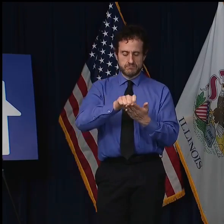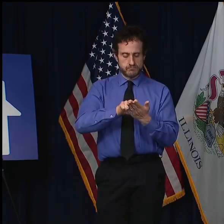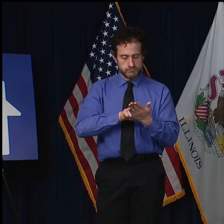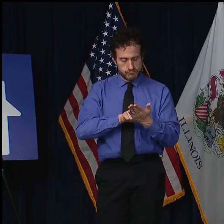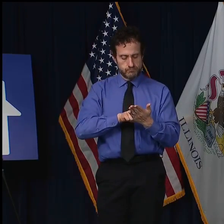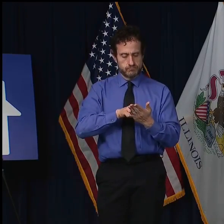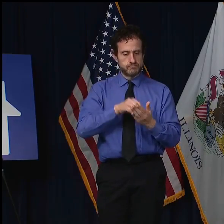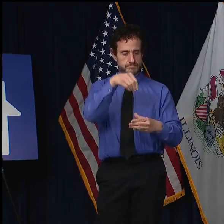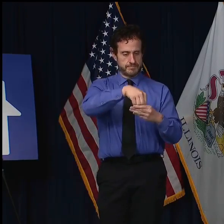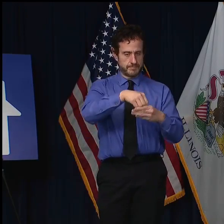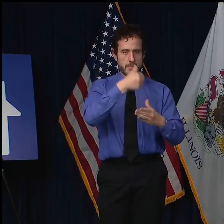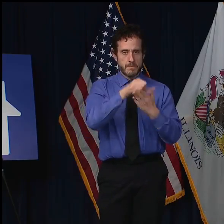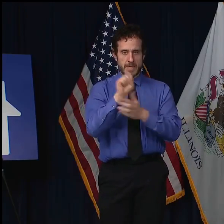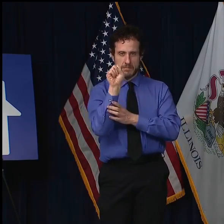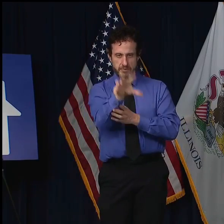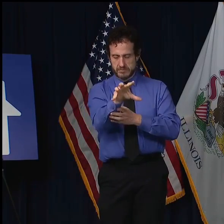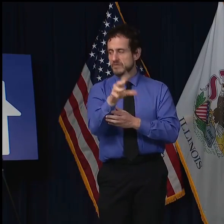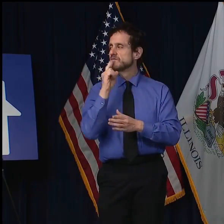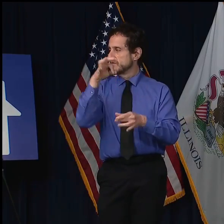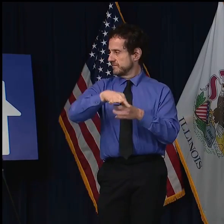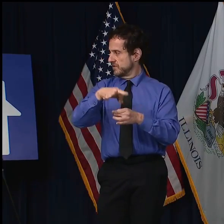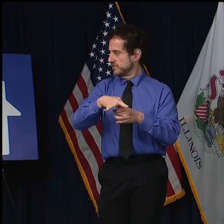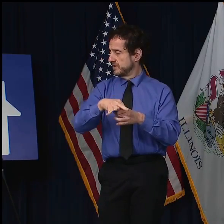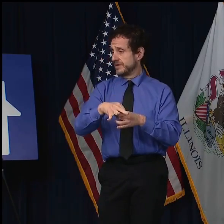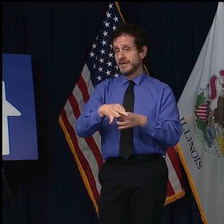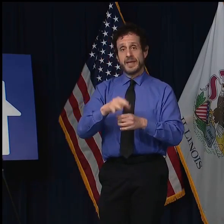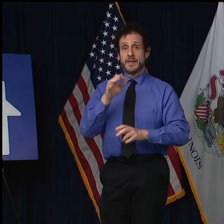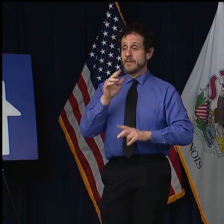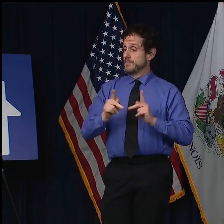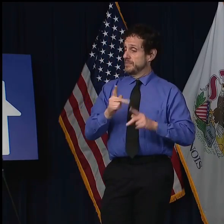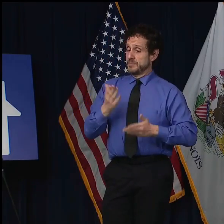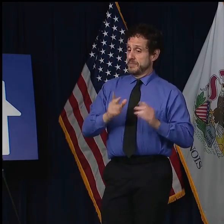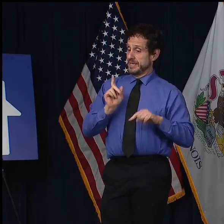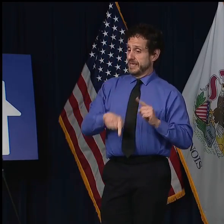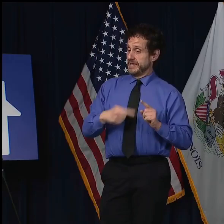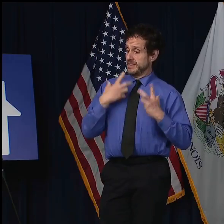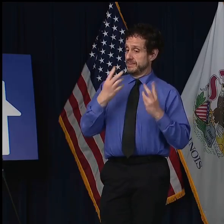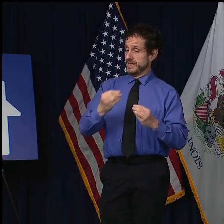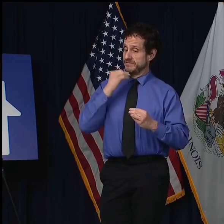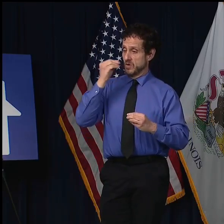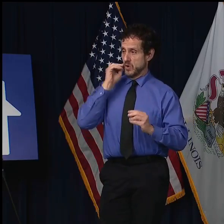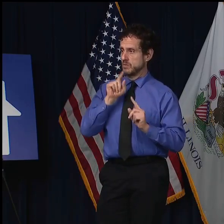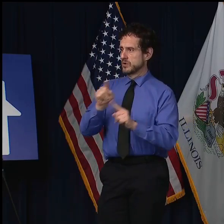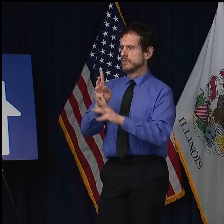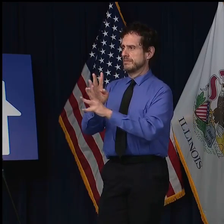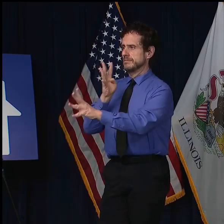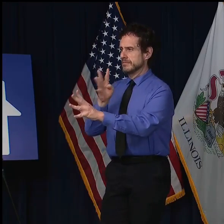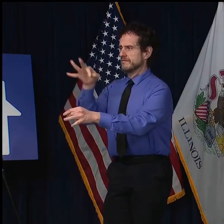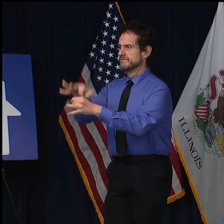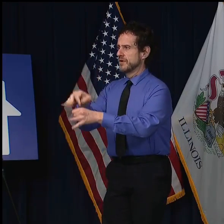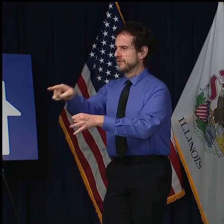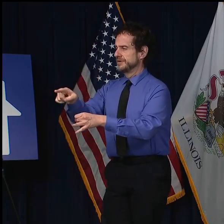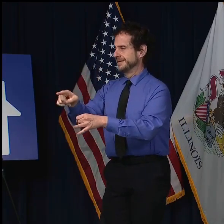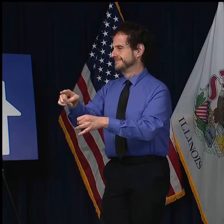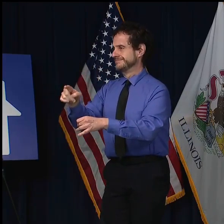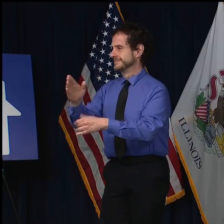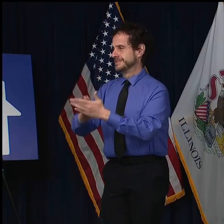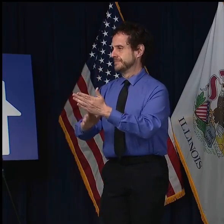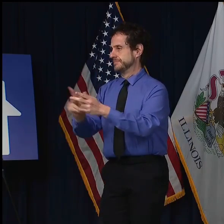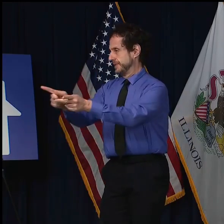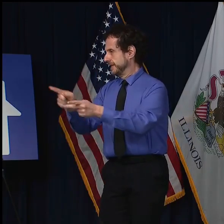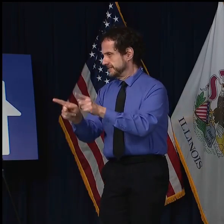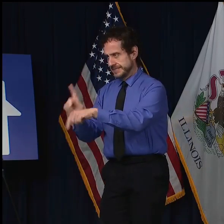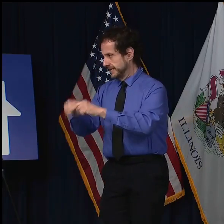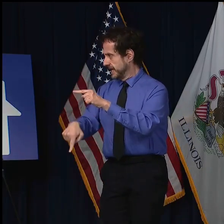vote who otherwise may not be able to leave their homes. It's especially true for those most vulnerable